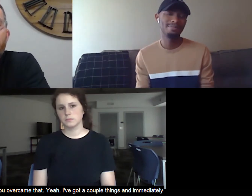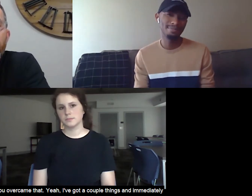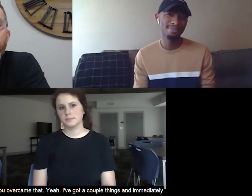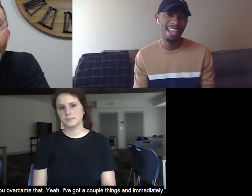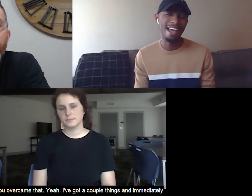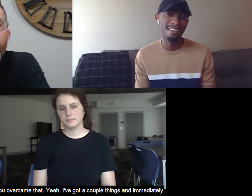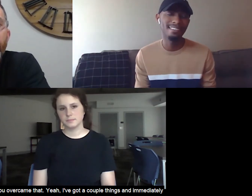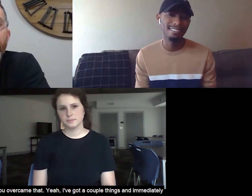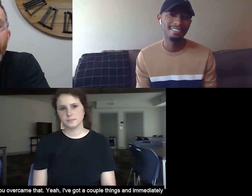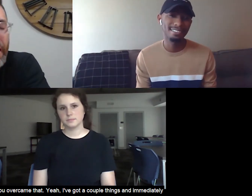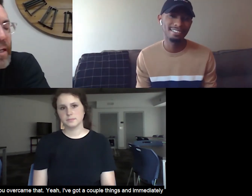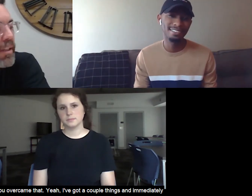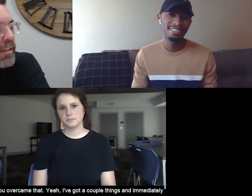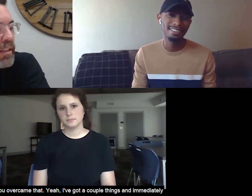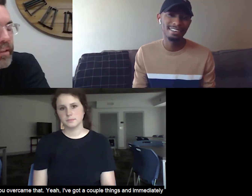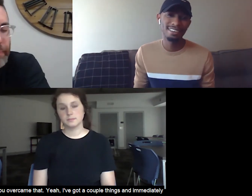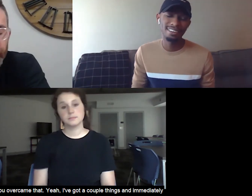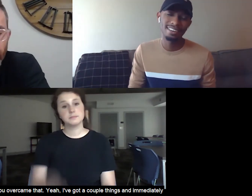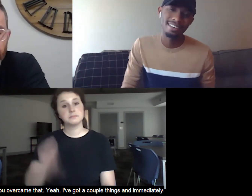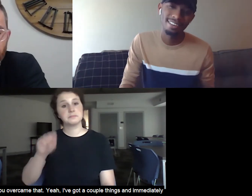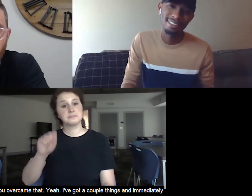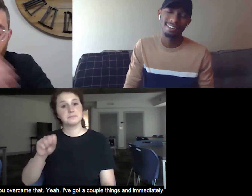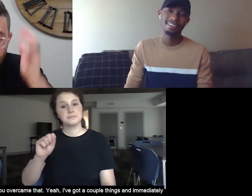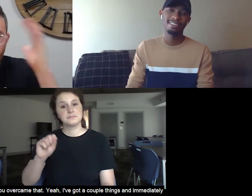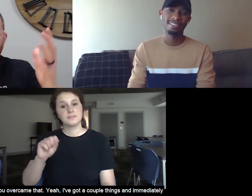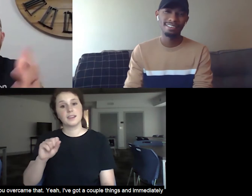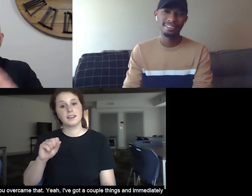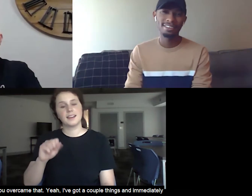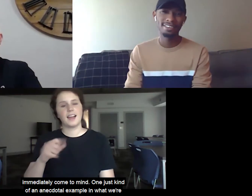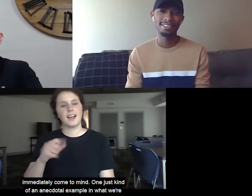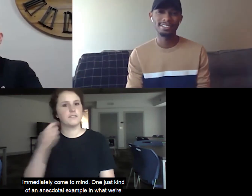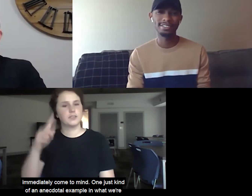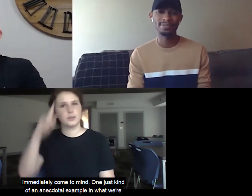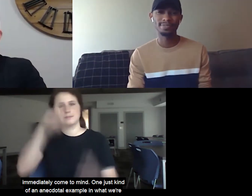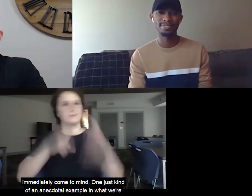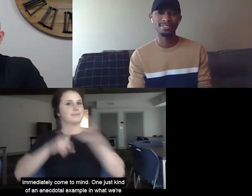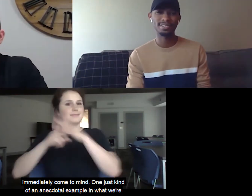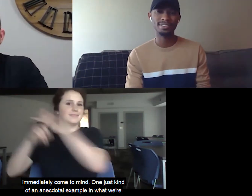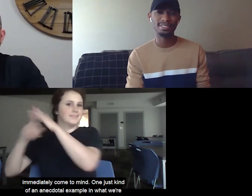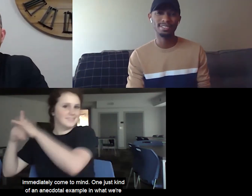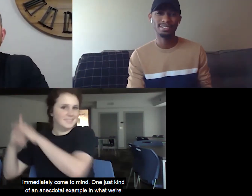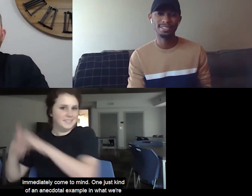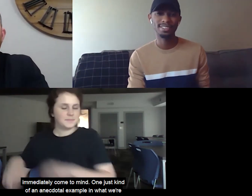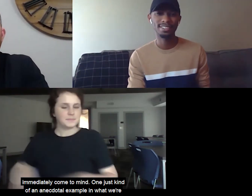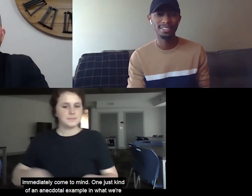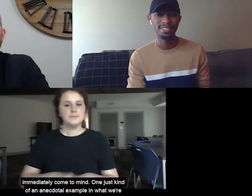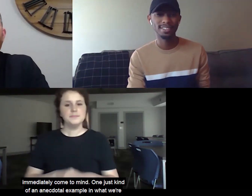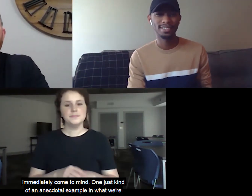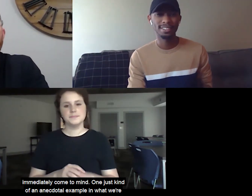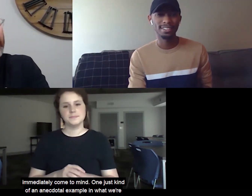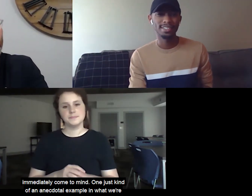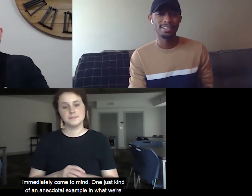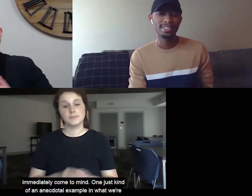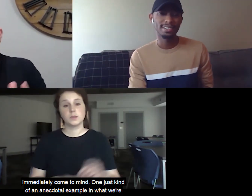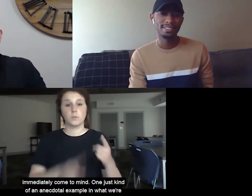Um, yeah. Yeah, I've got a couple things that immediately come to mind.